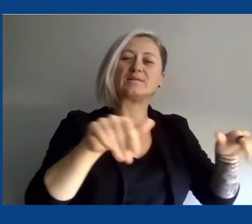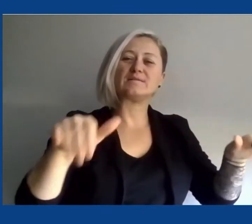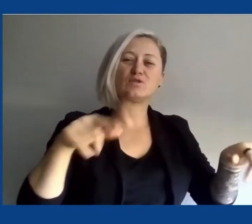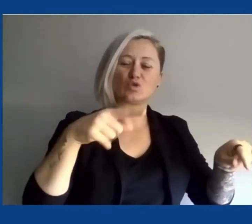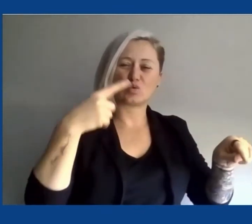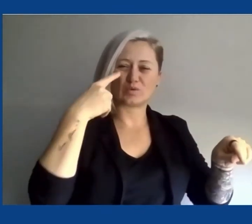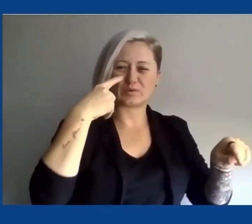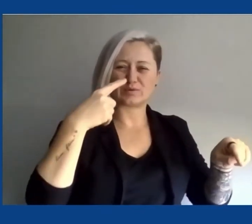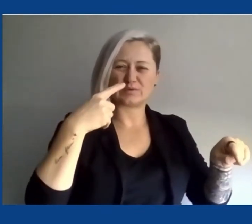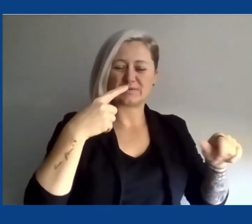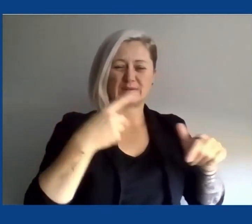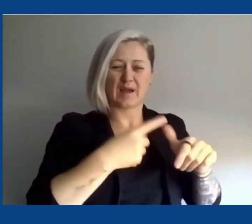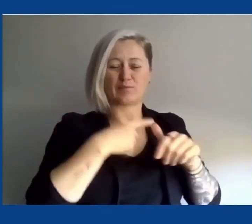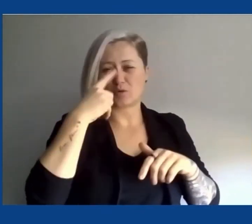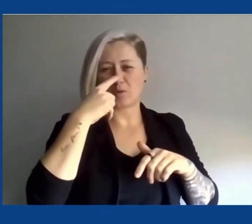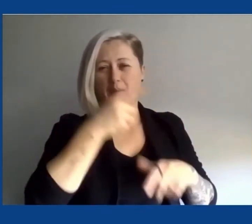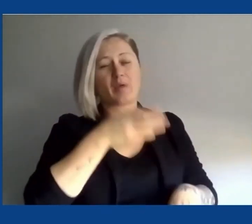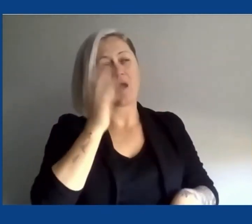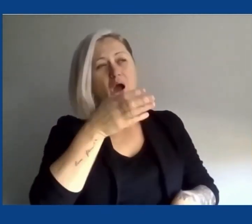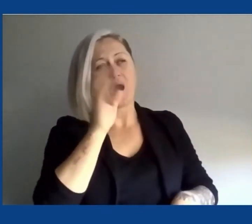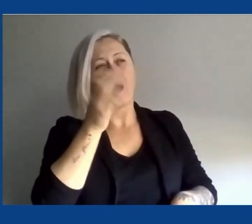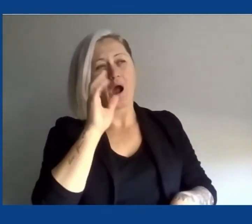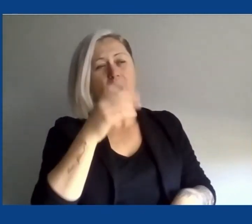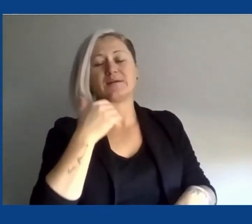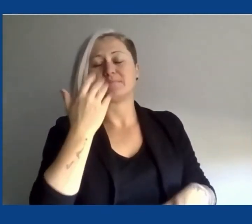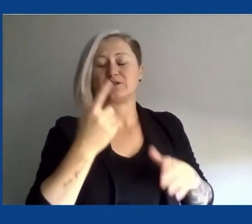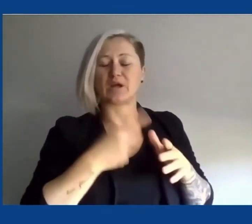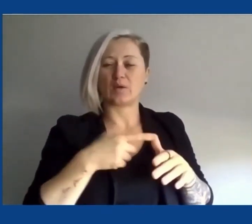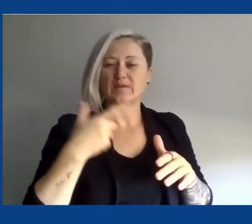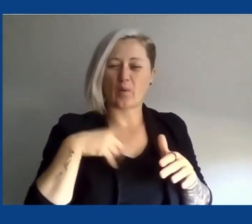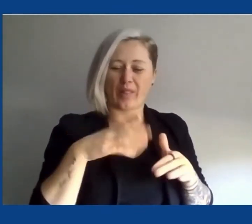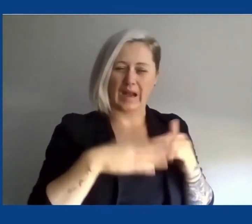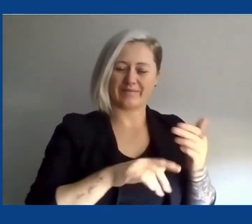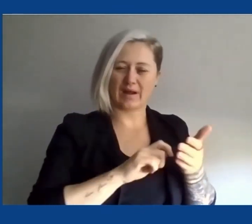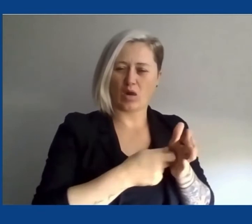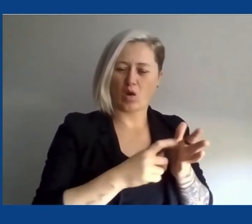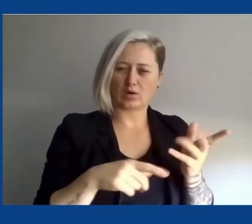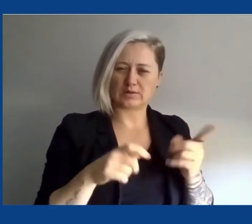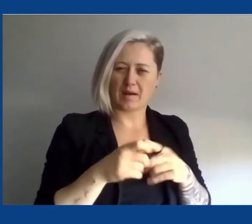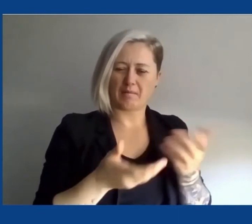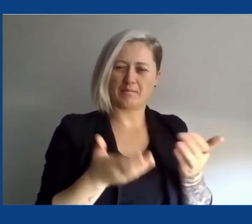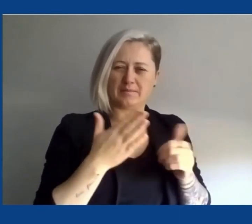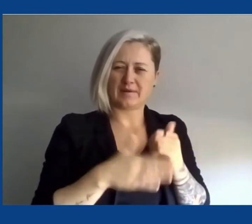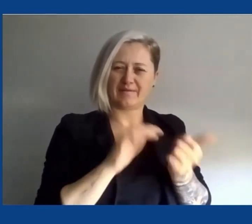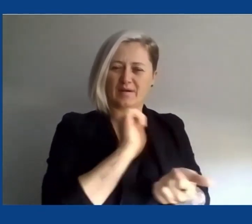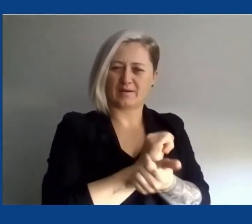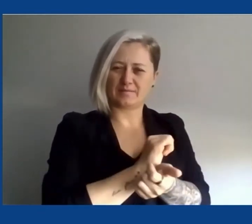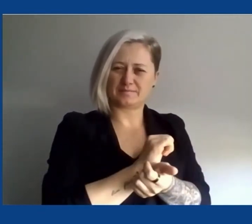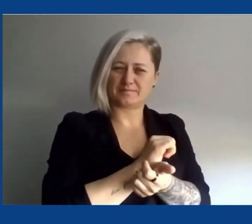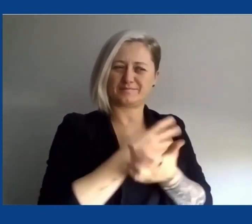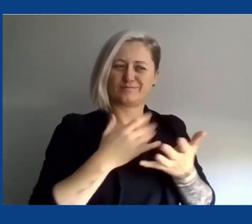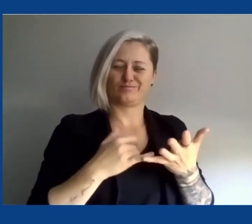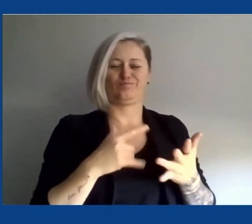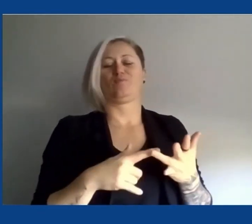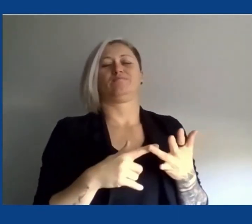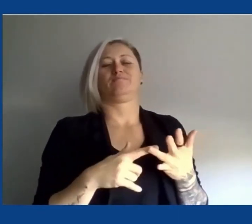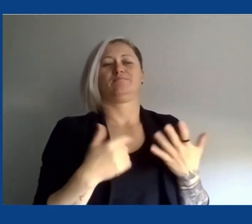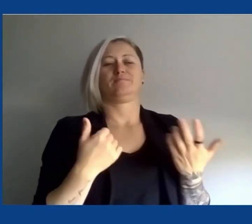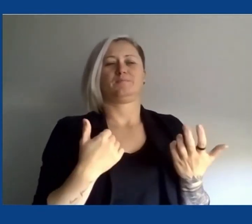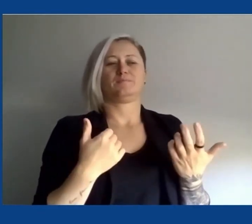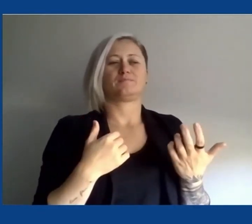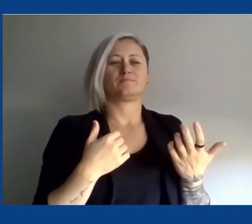alcohol as they want, and no one's being locked up. So, we're looking at biases here. And the